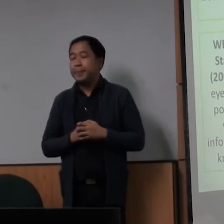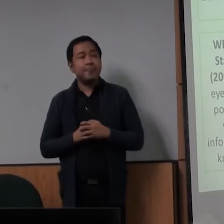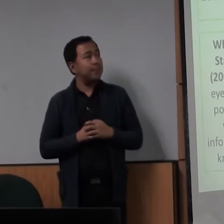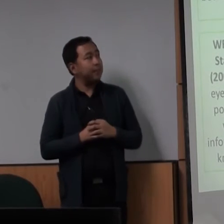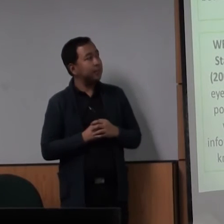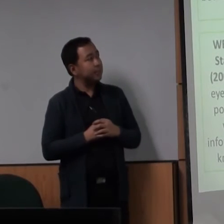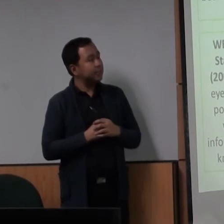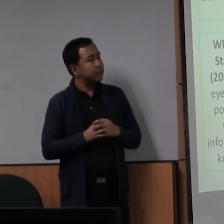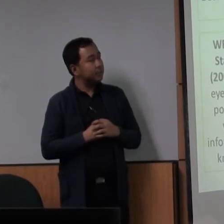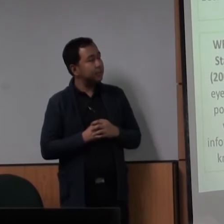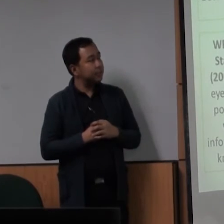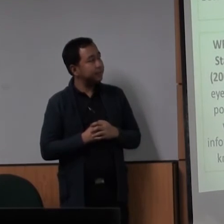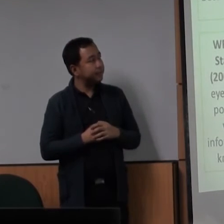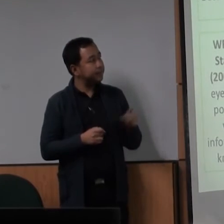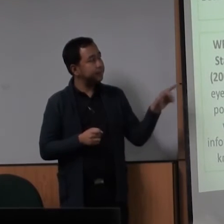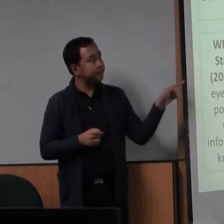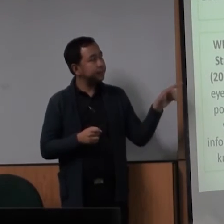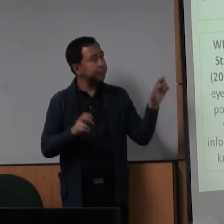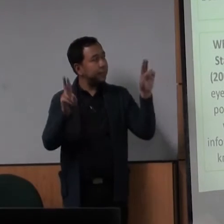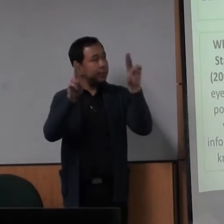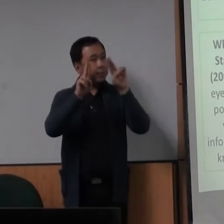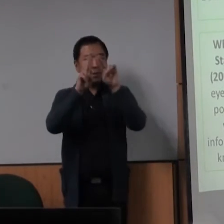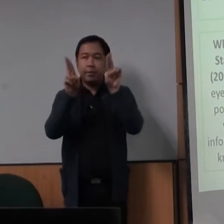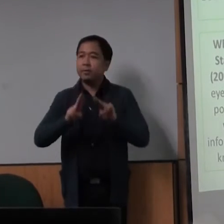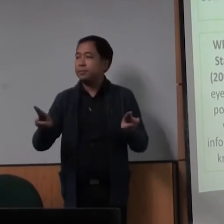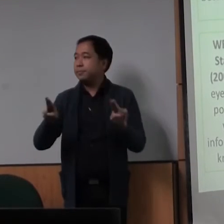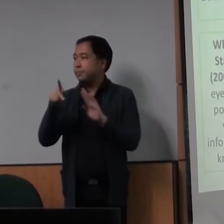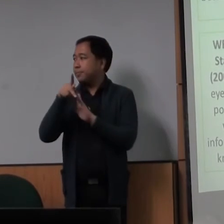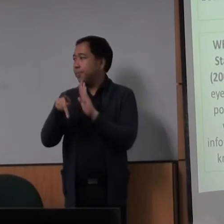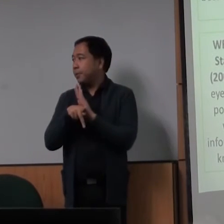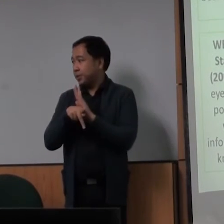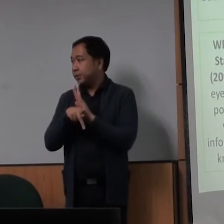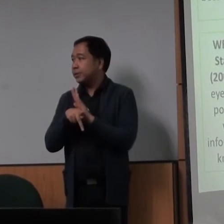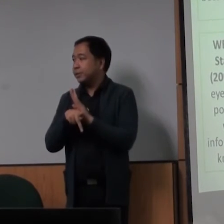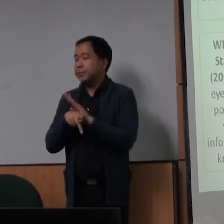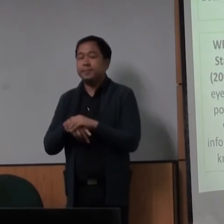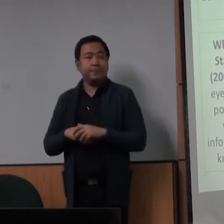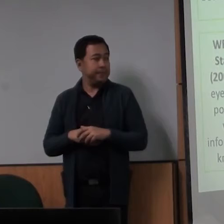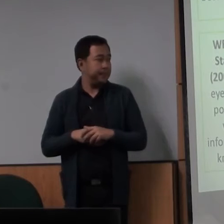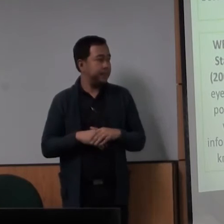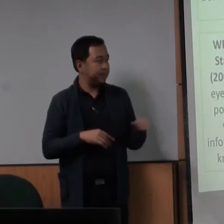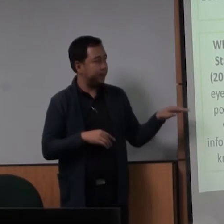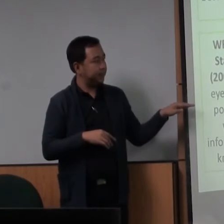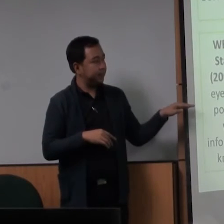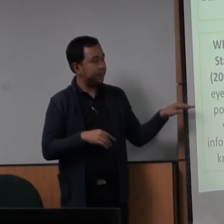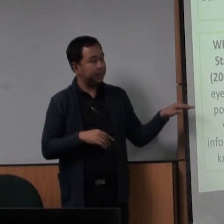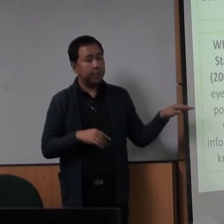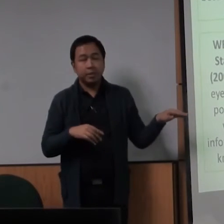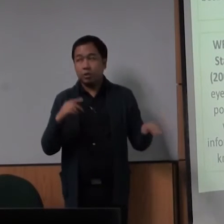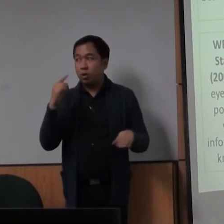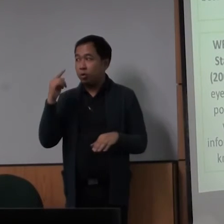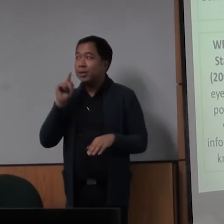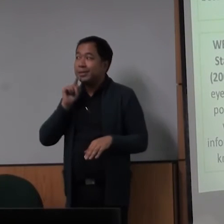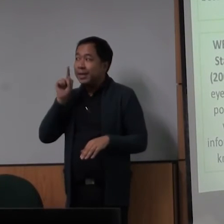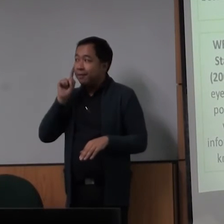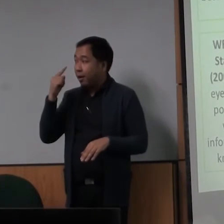Okay. And then from the World Federation of Deaf Policy Statement, it says, their eyes are their